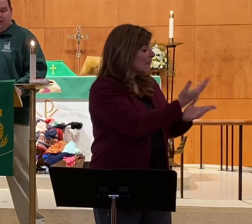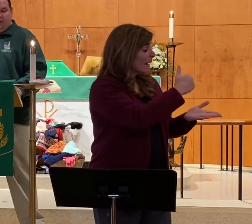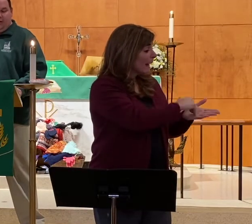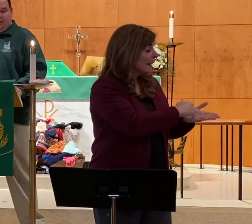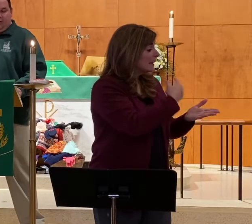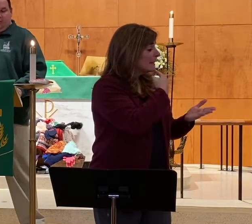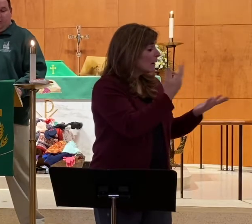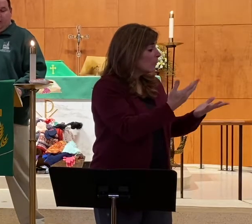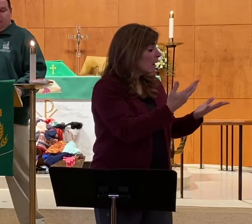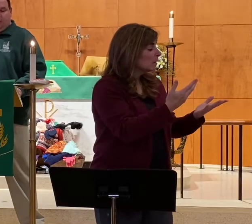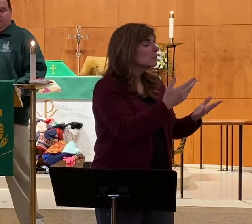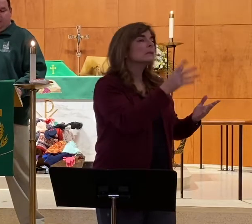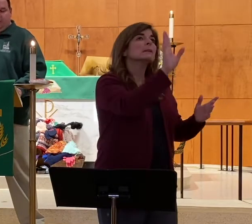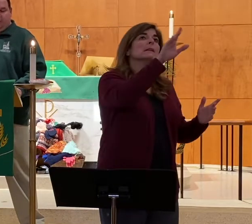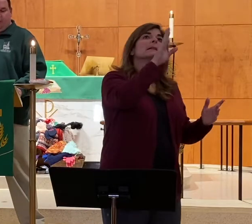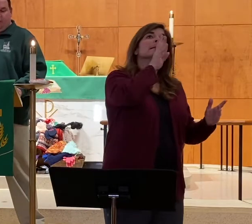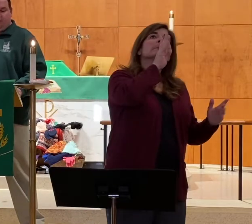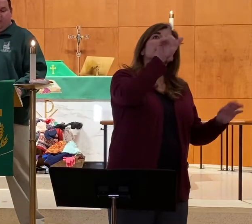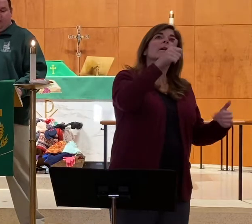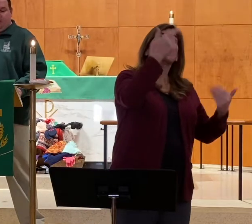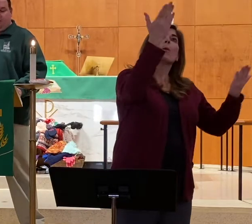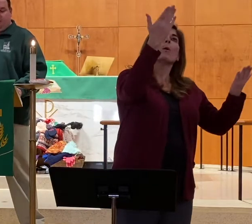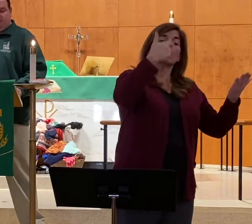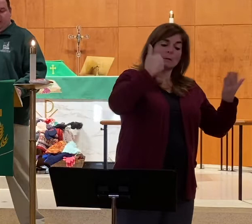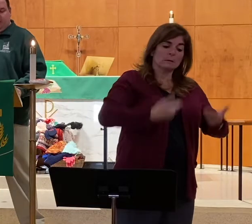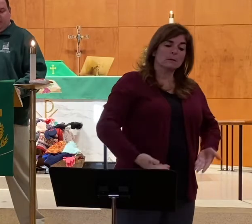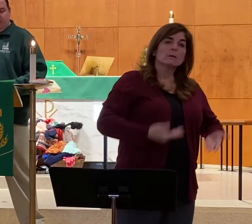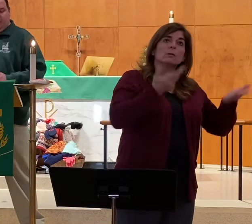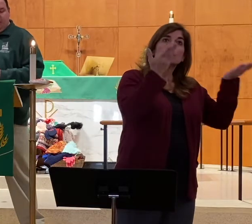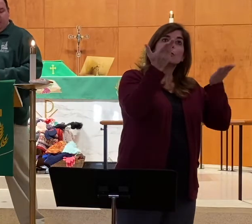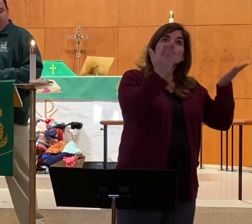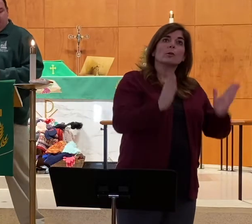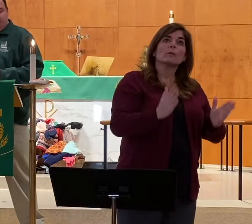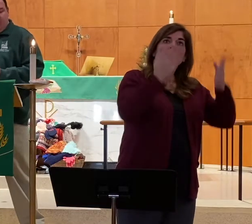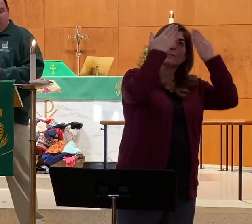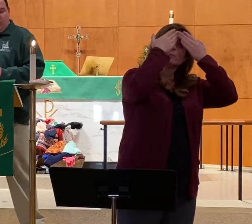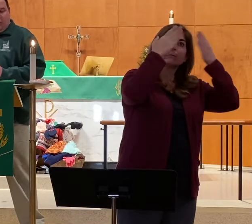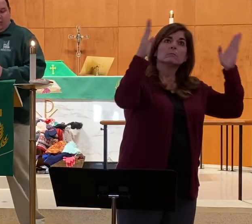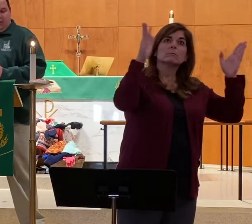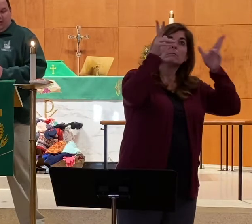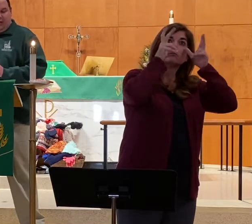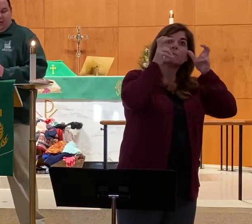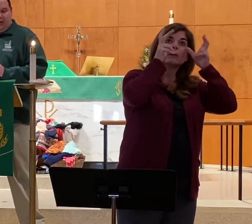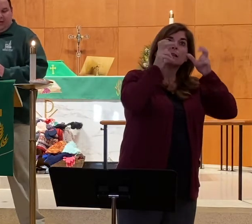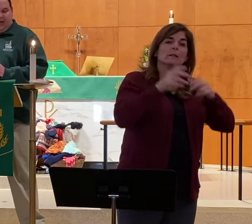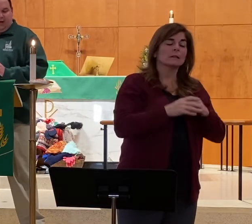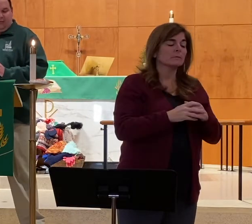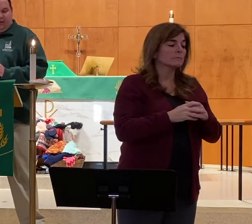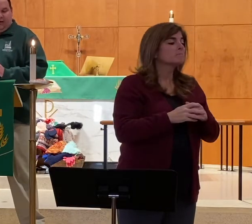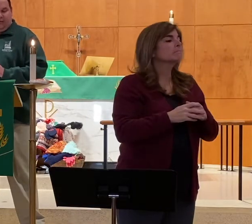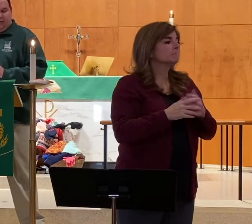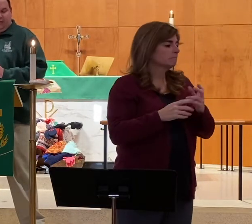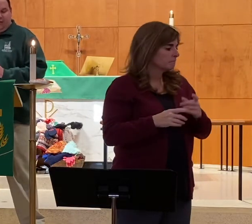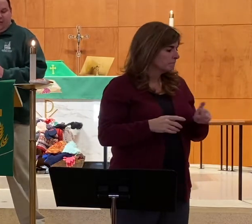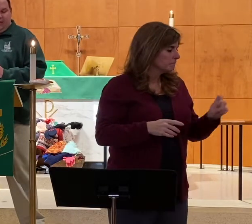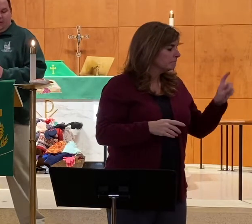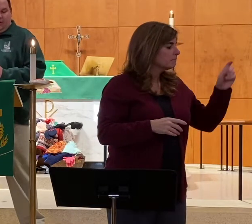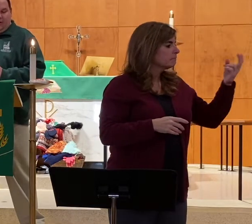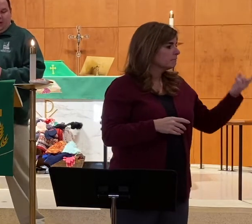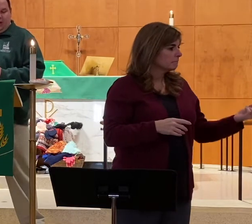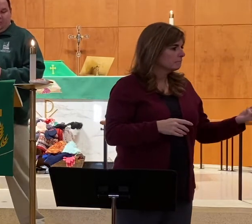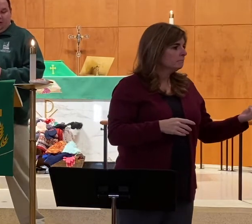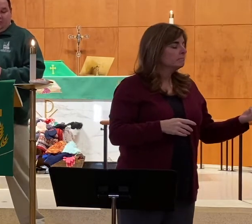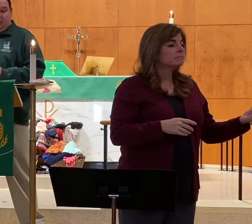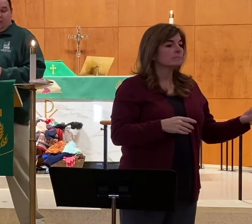say, 'Speak, Lord, for your servant is listening.'" So Samuel went and laid down in his place. Now the